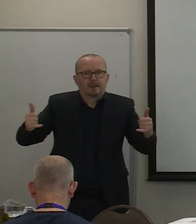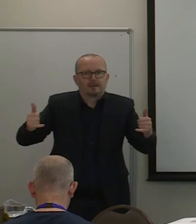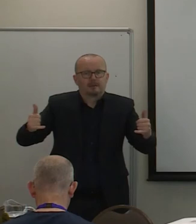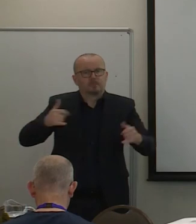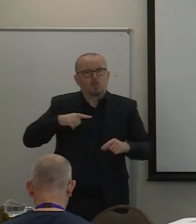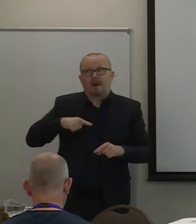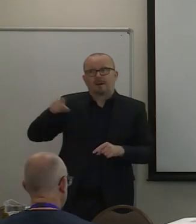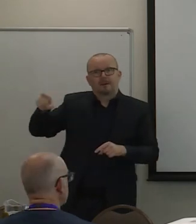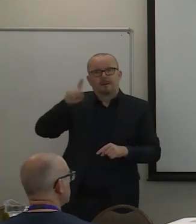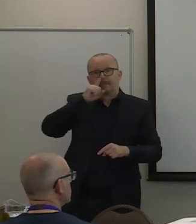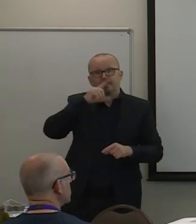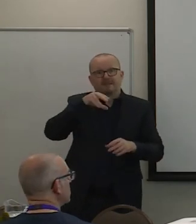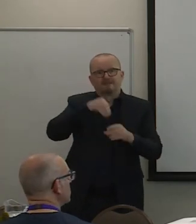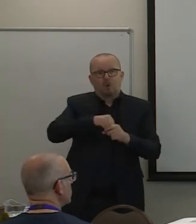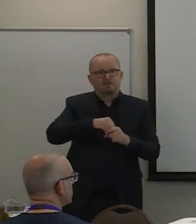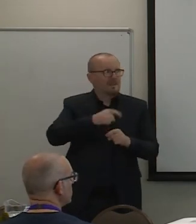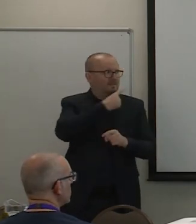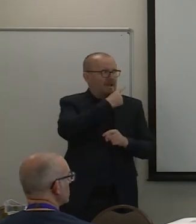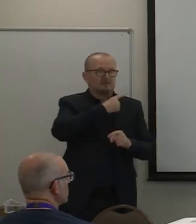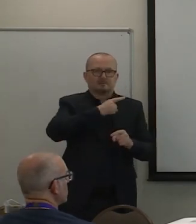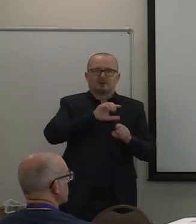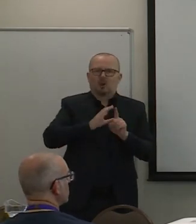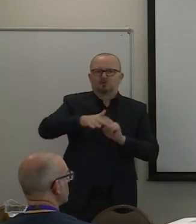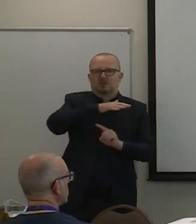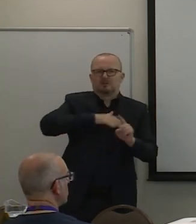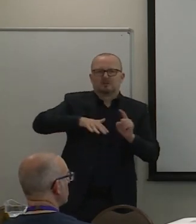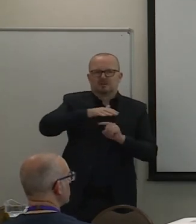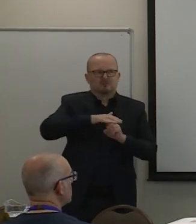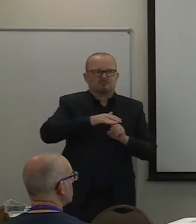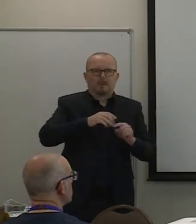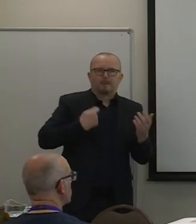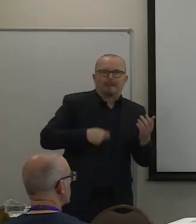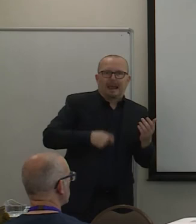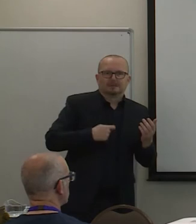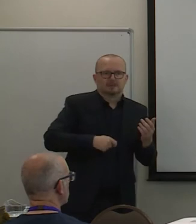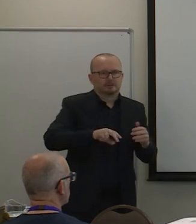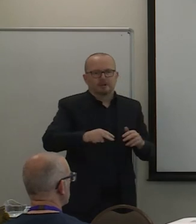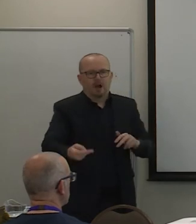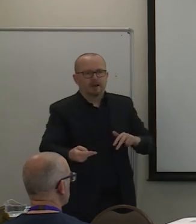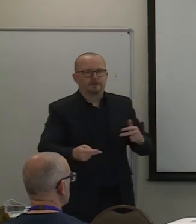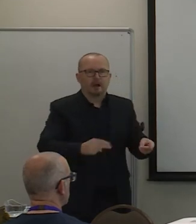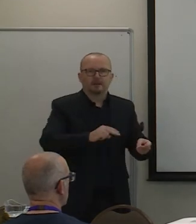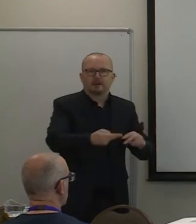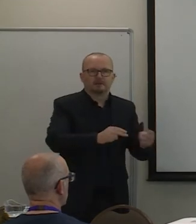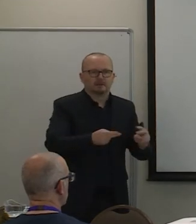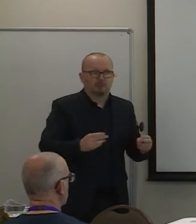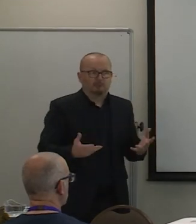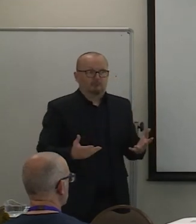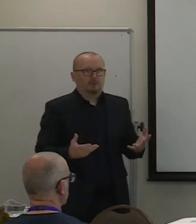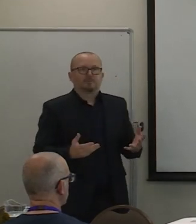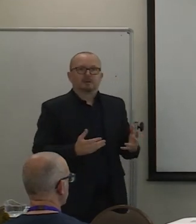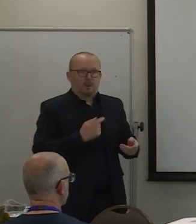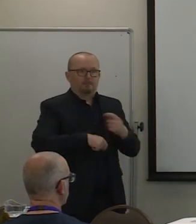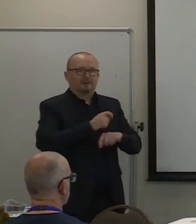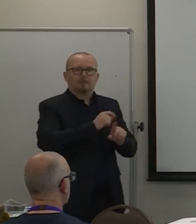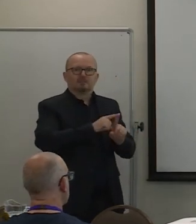starting to lose their history. Some of them were passing away and getting ill, and it was being lost. Digitisation was their vehicle for that